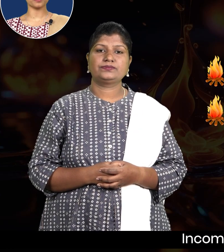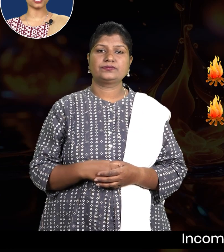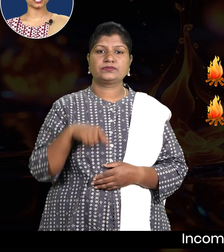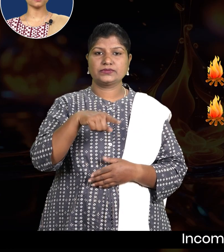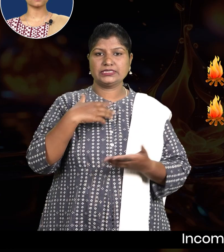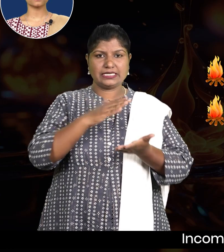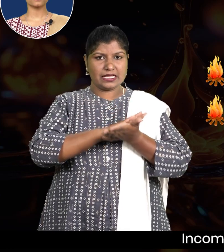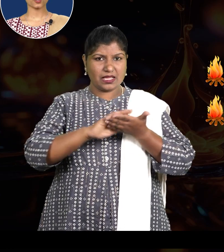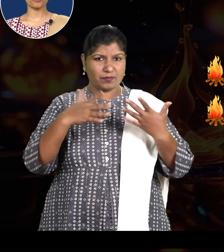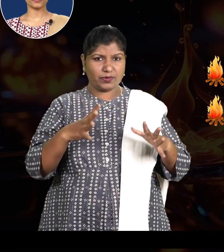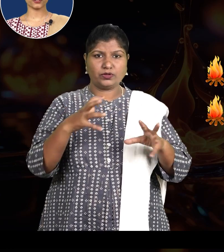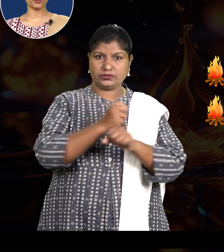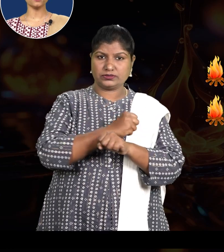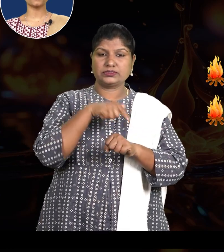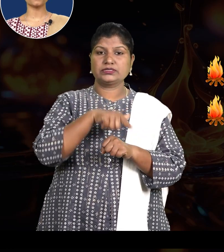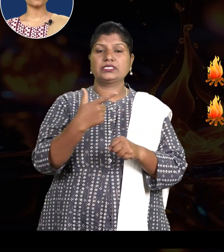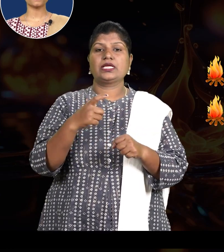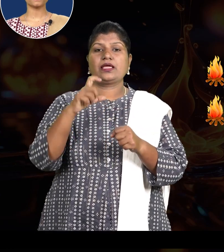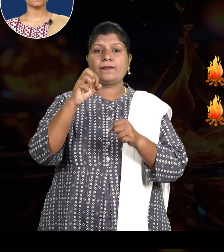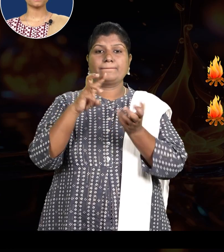Incomplete combustion of a fuel